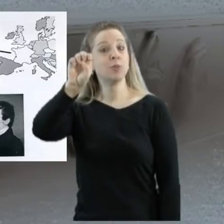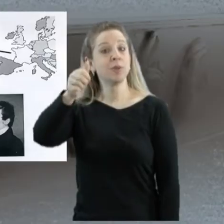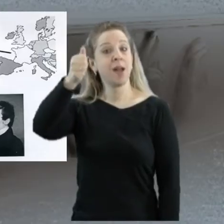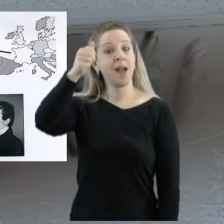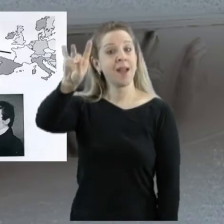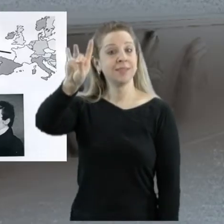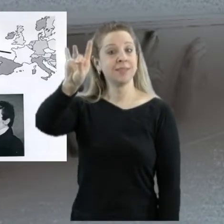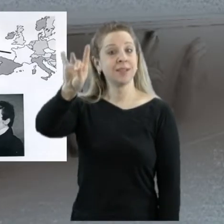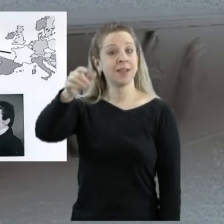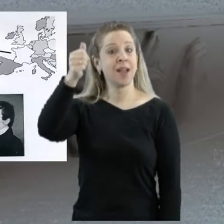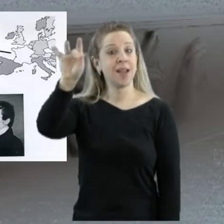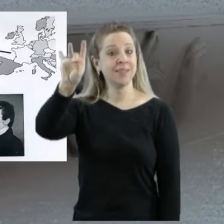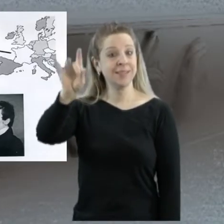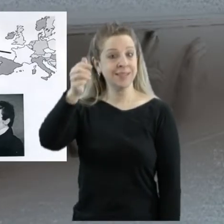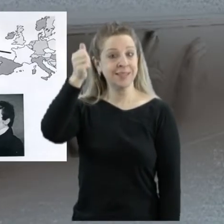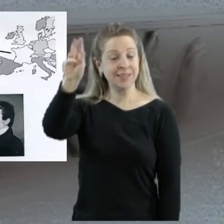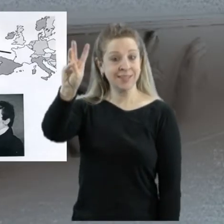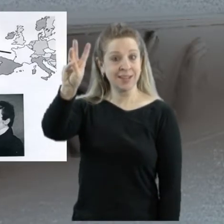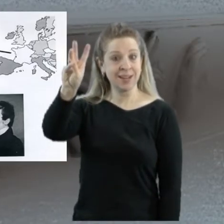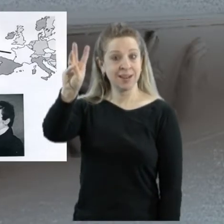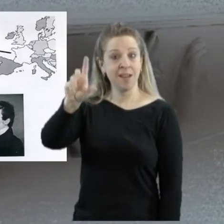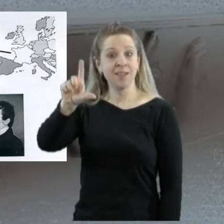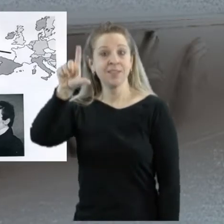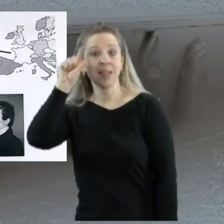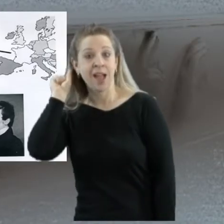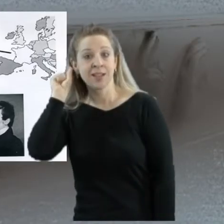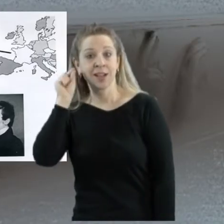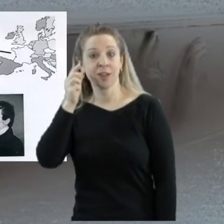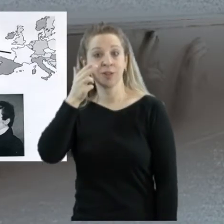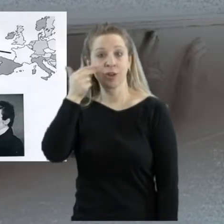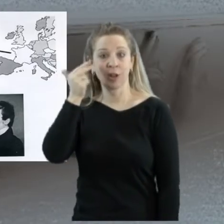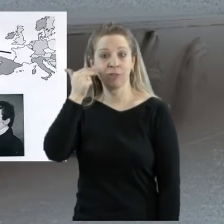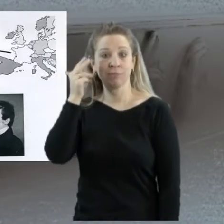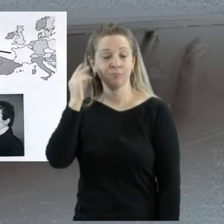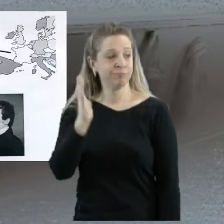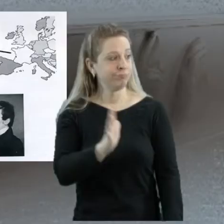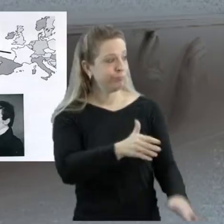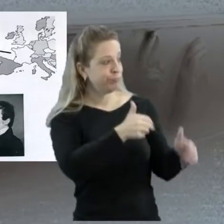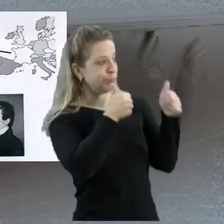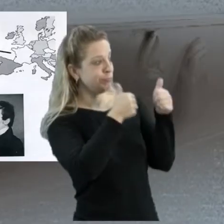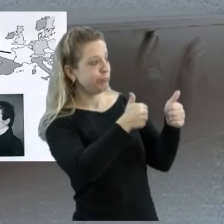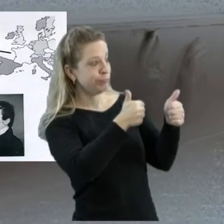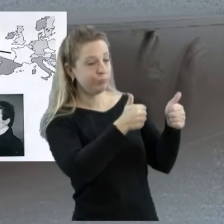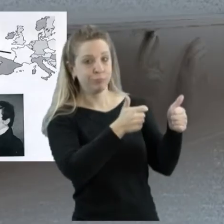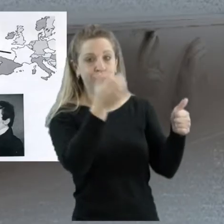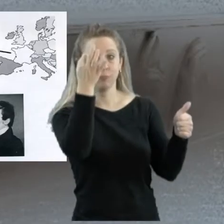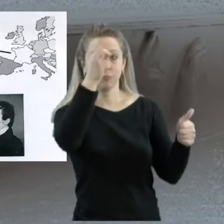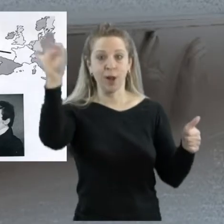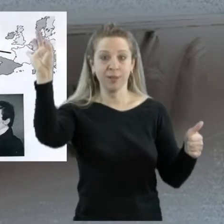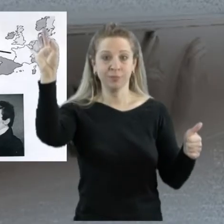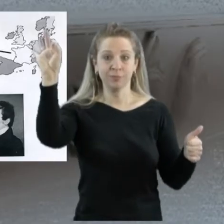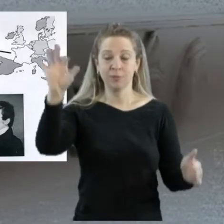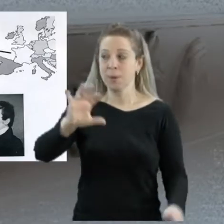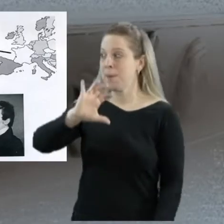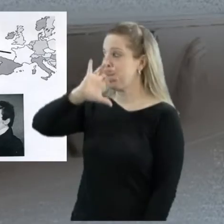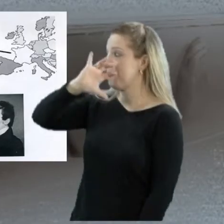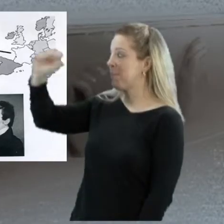On June 18, 1816, Gallaudet and Claire left France. they went to America.